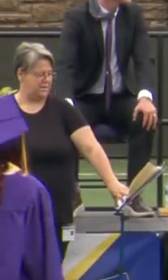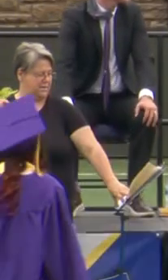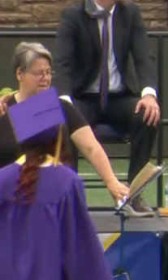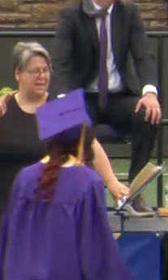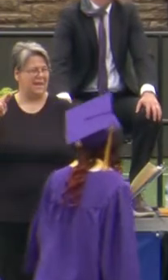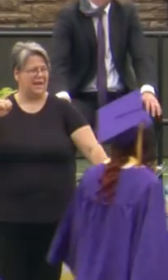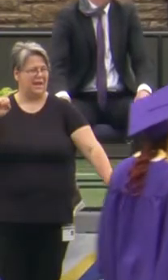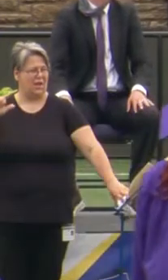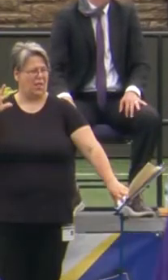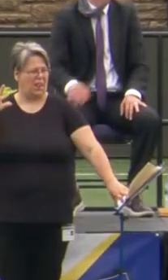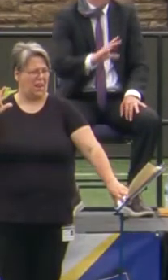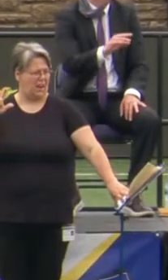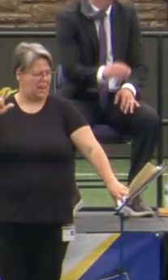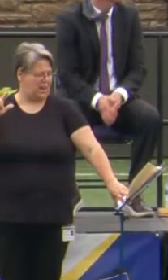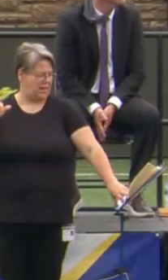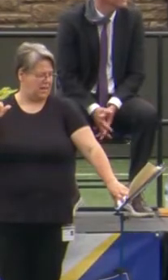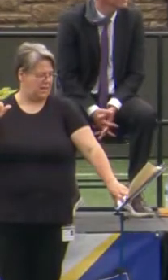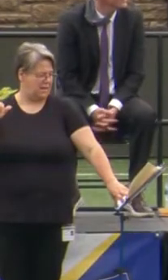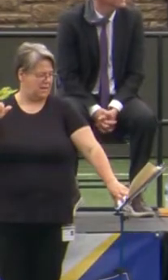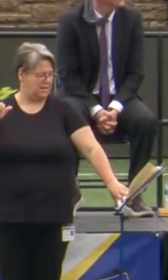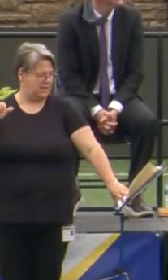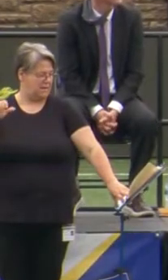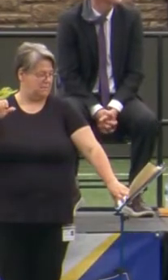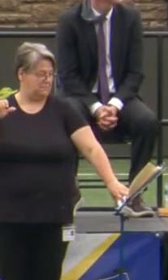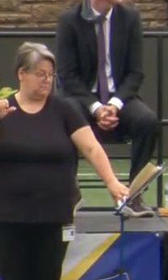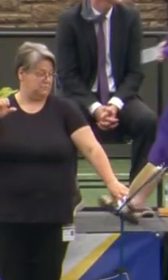Nikolai Schneiderman.